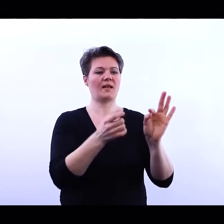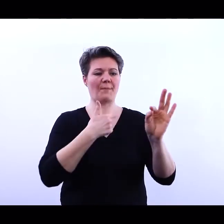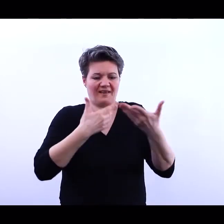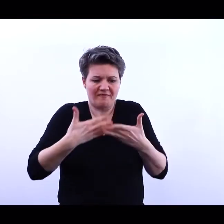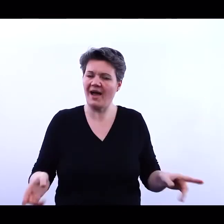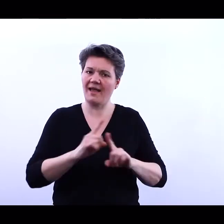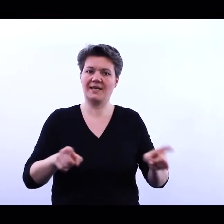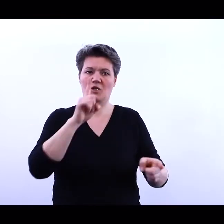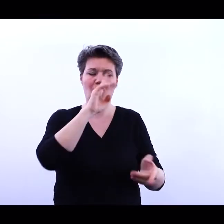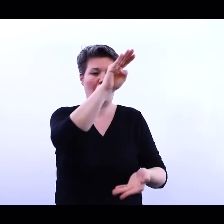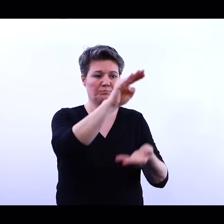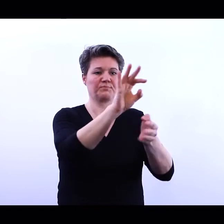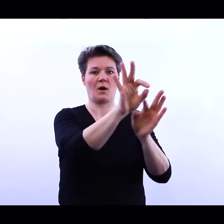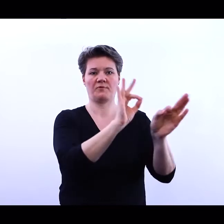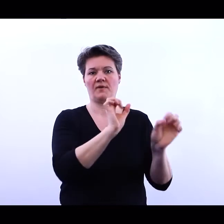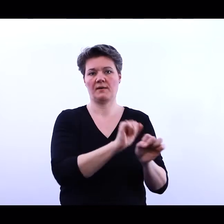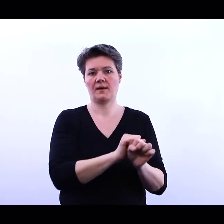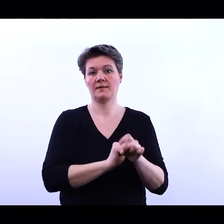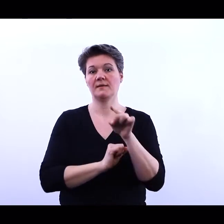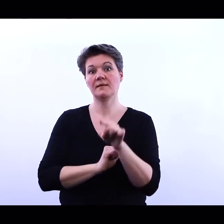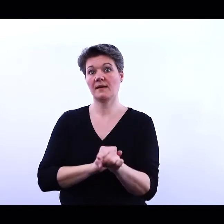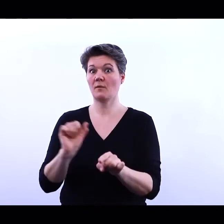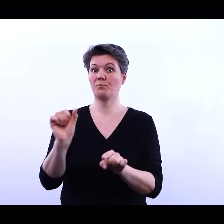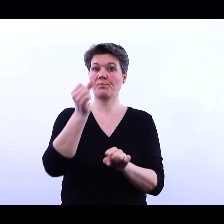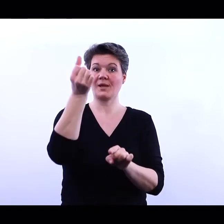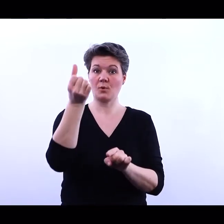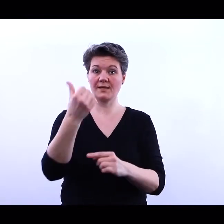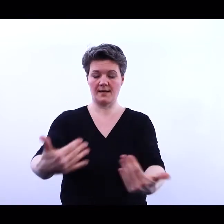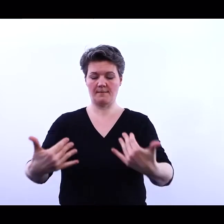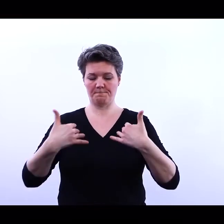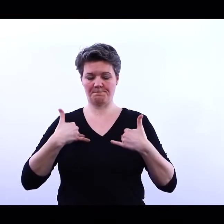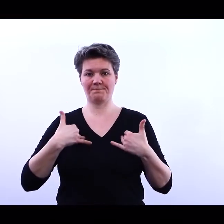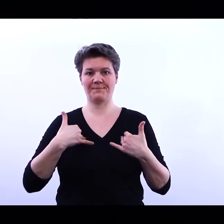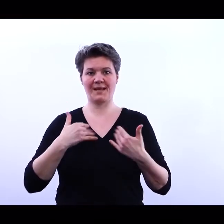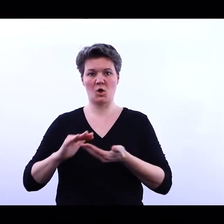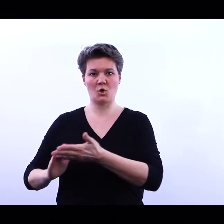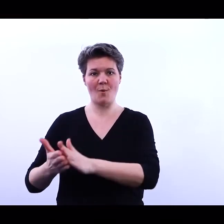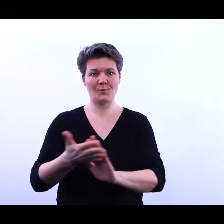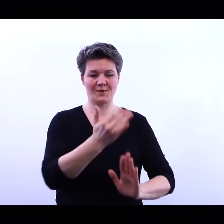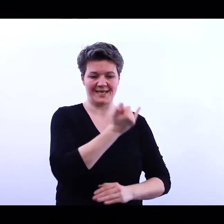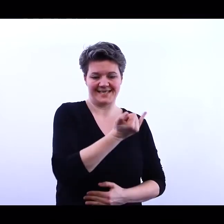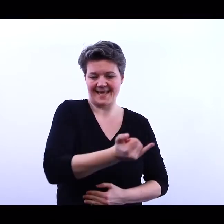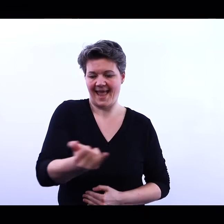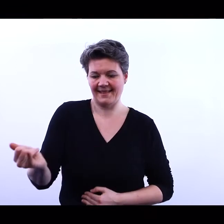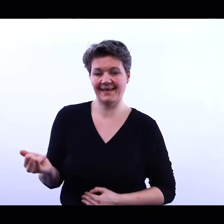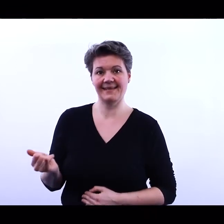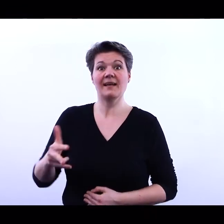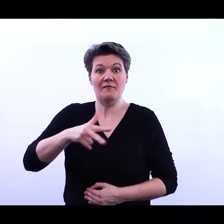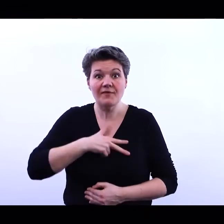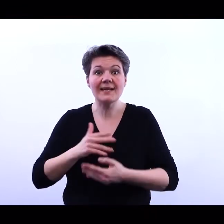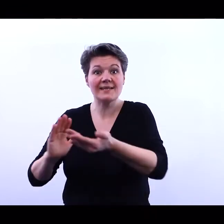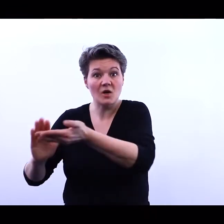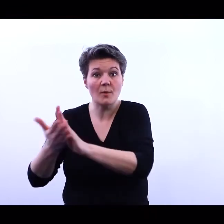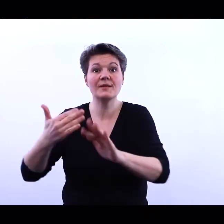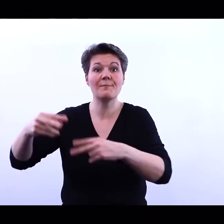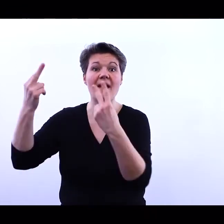Prioritizing self-determination is a critical component to community-centered work, as it prioritizes the actual community over